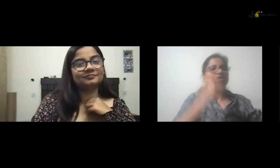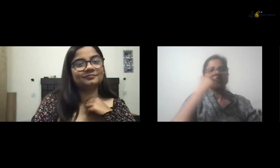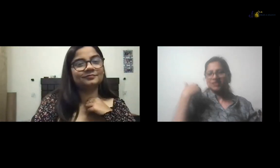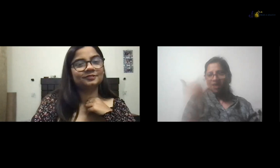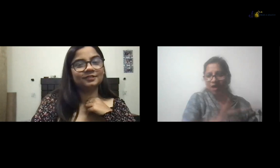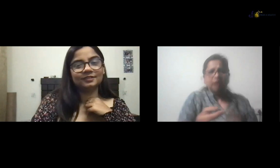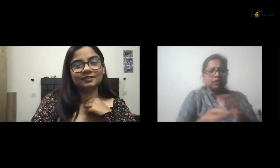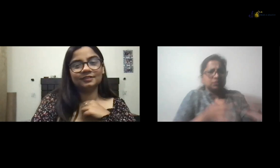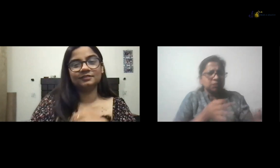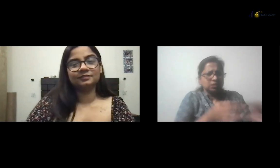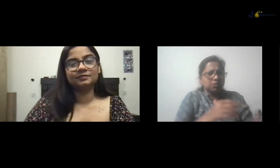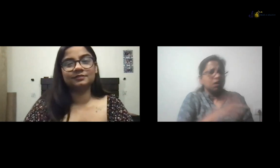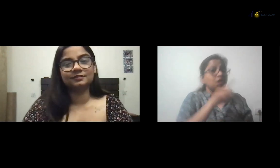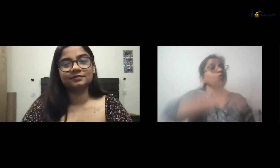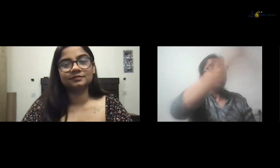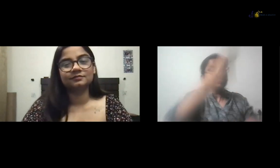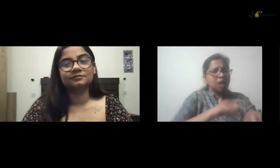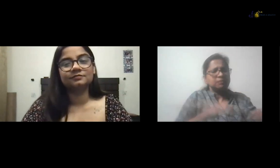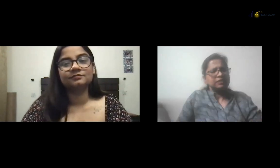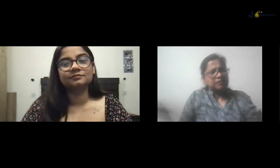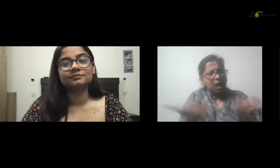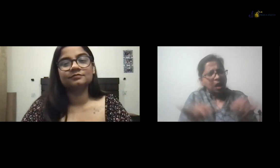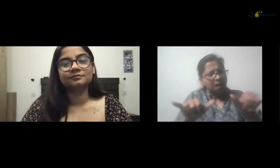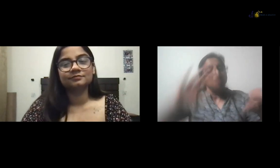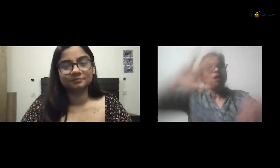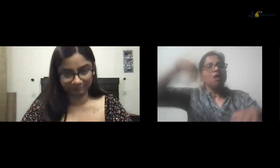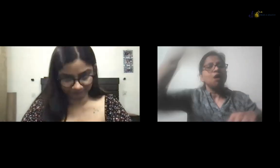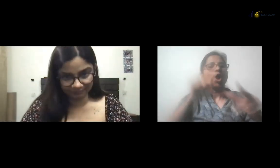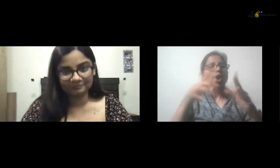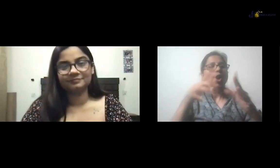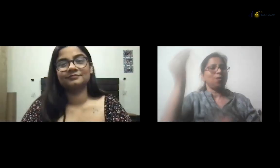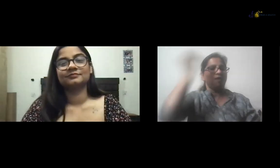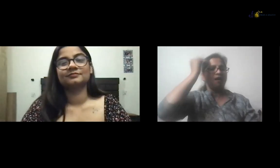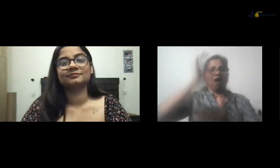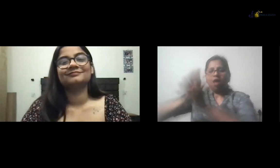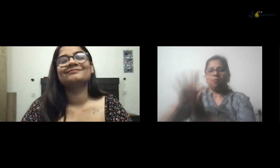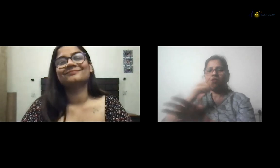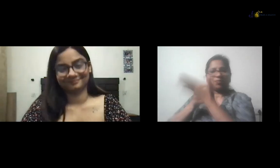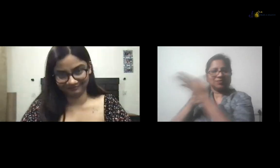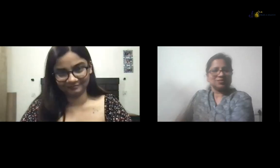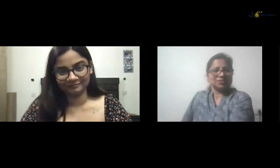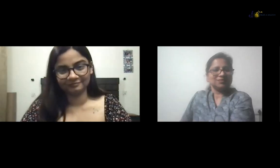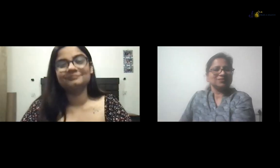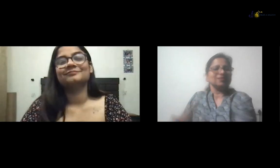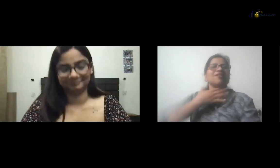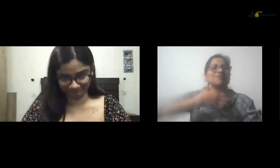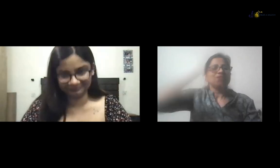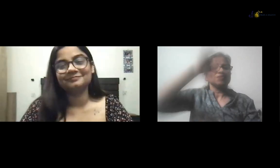we have to explain that yeah, you have a mother, you have a sister. If you will see things